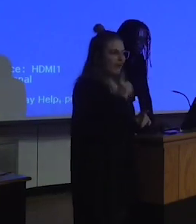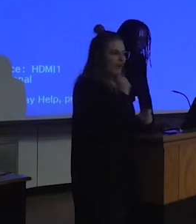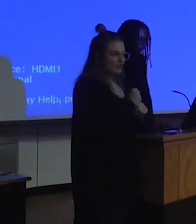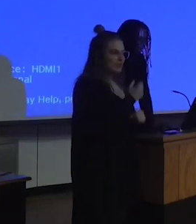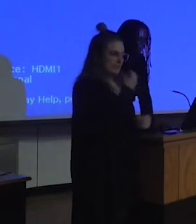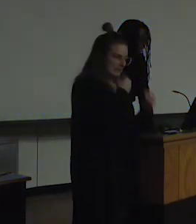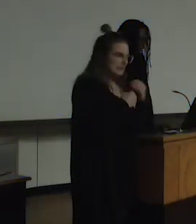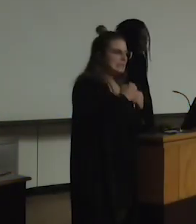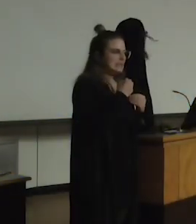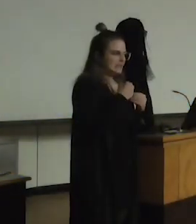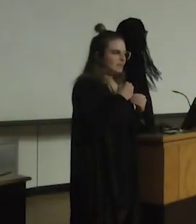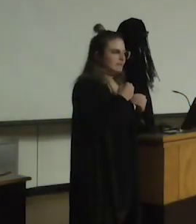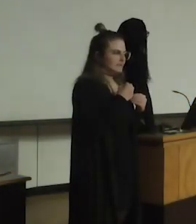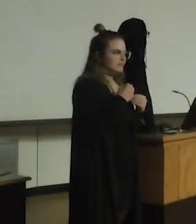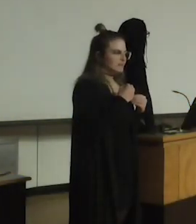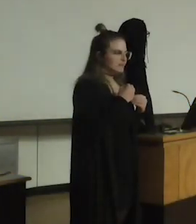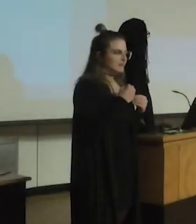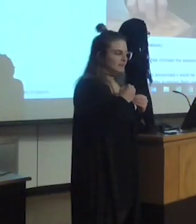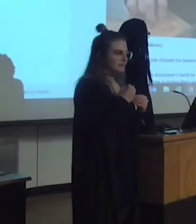a,